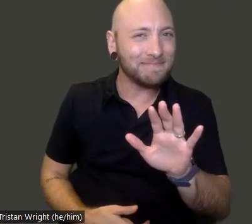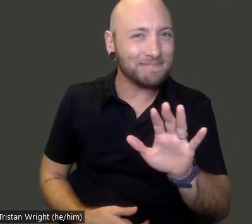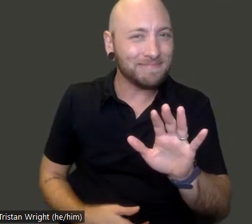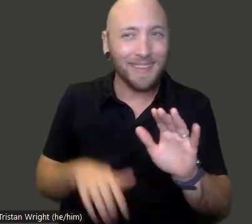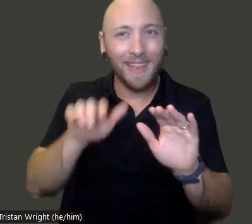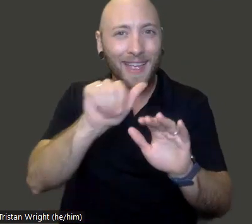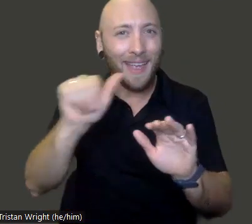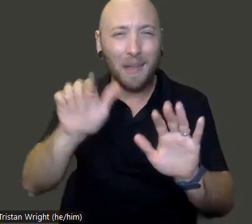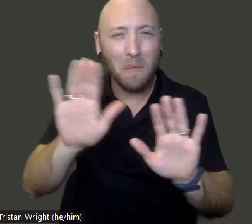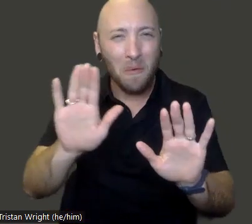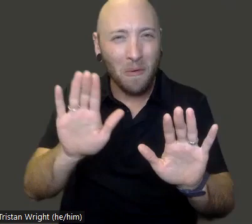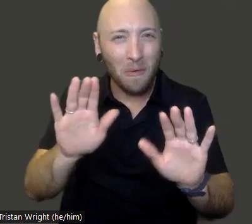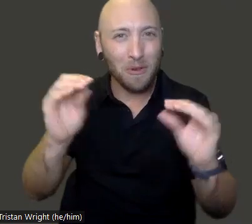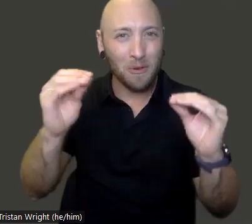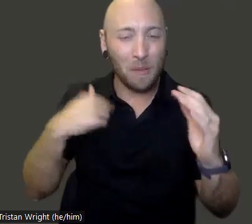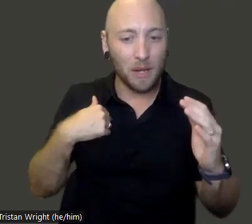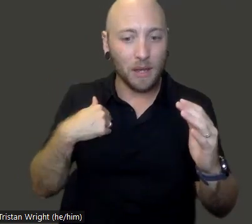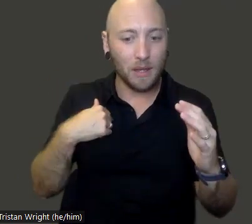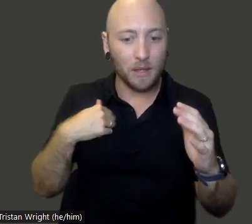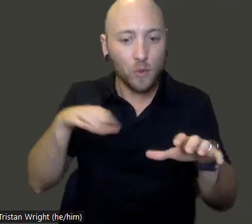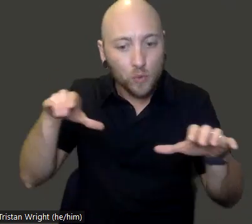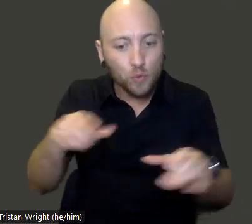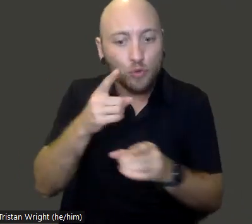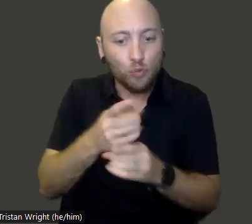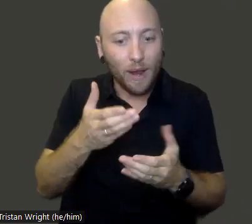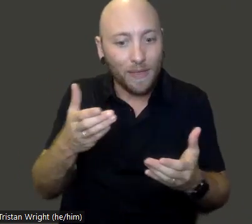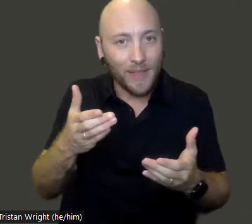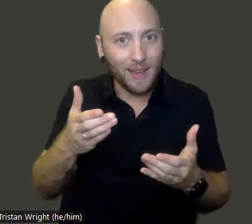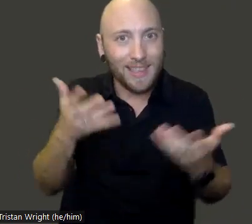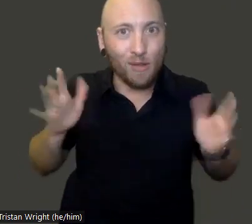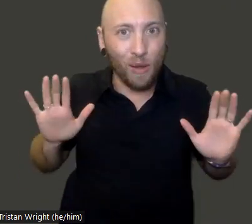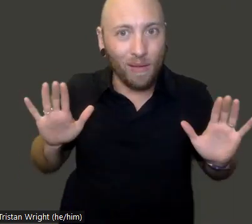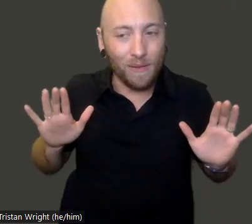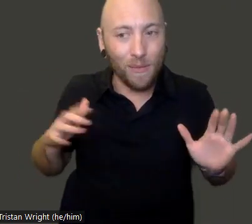just do stuff because it's the right thing to do in Alcoholics Anonymous. And